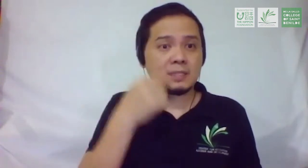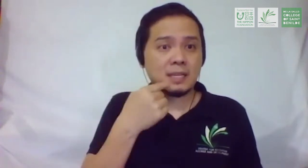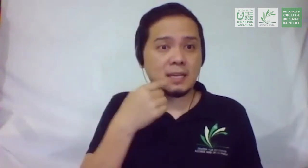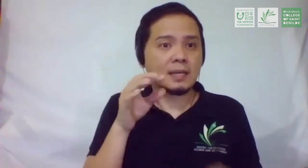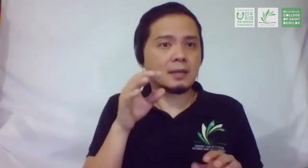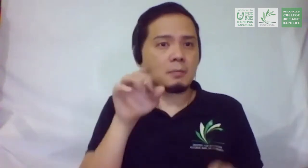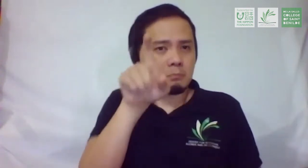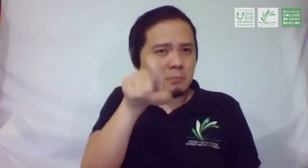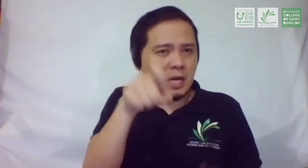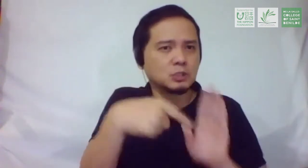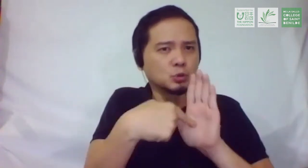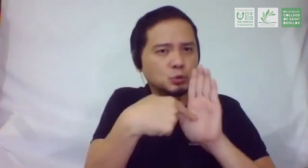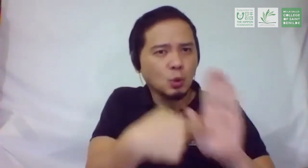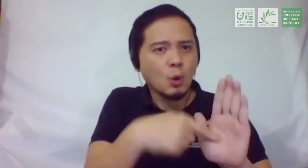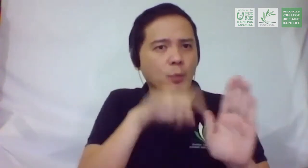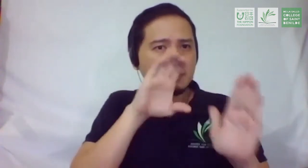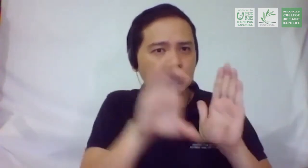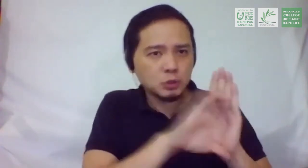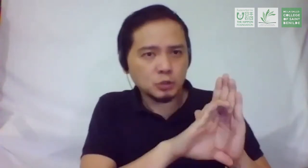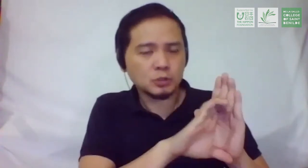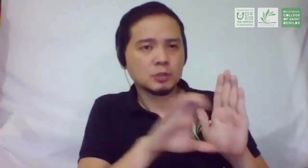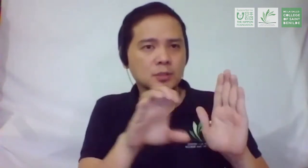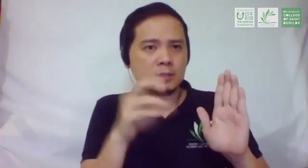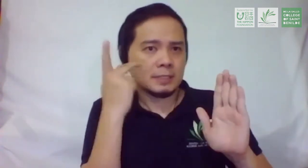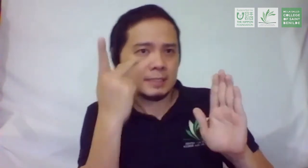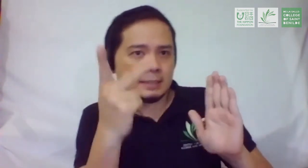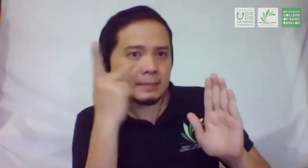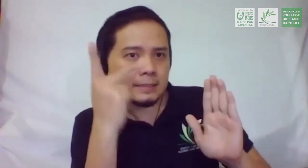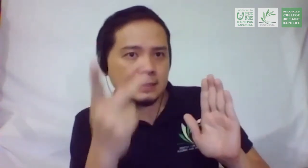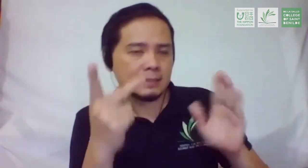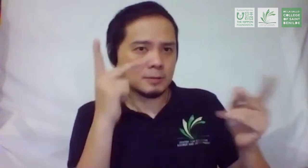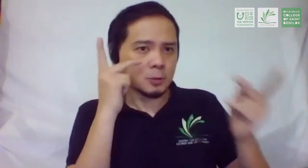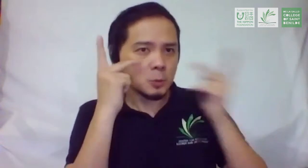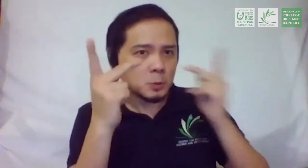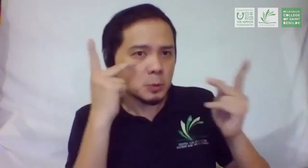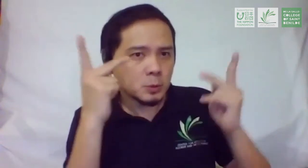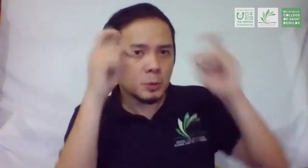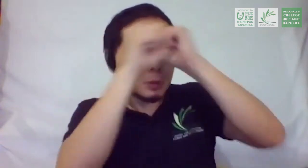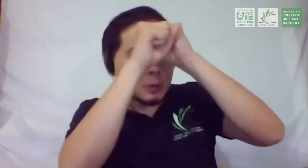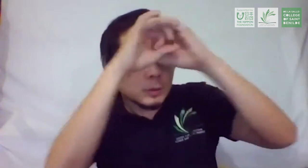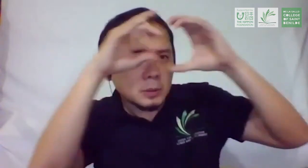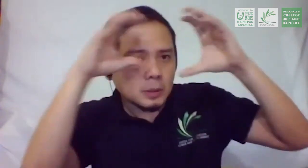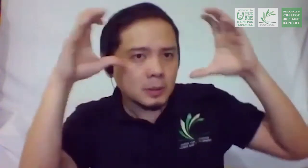concrete kind of examples. So do you need to